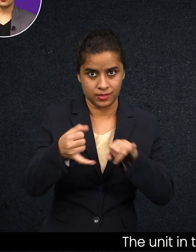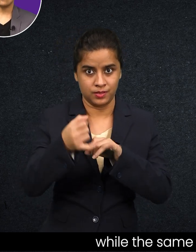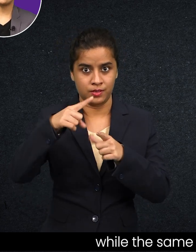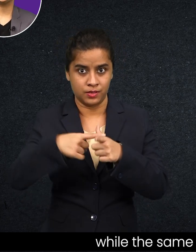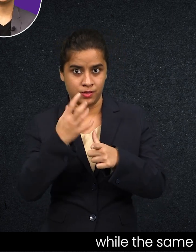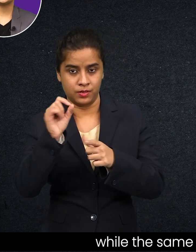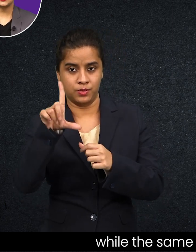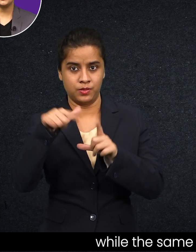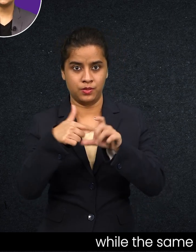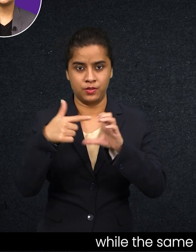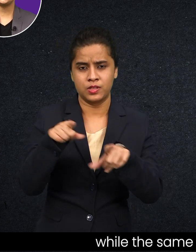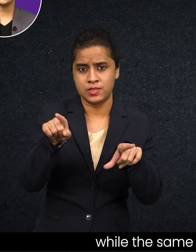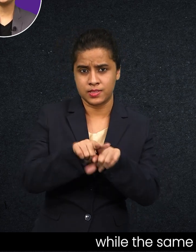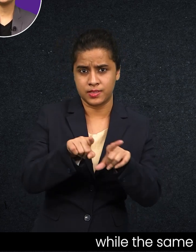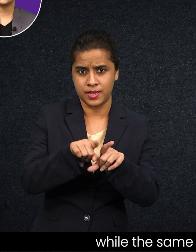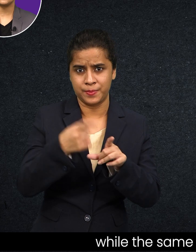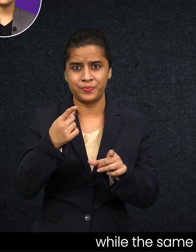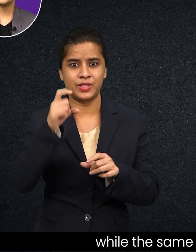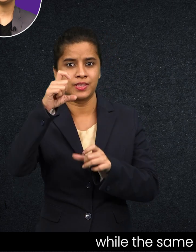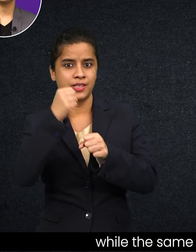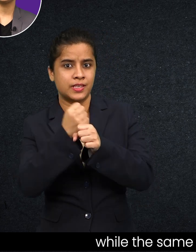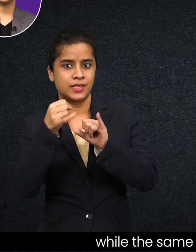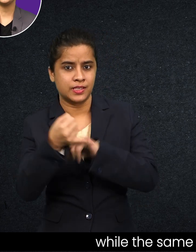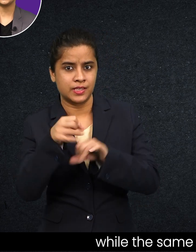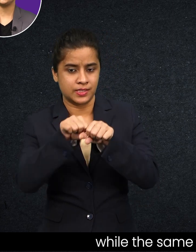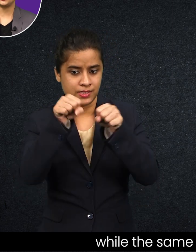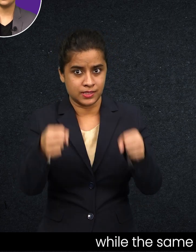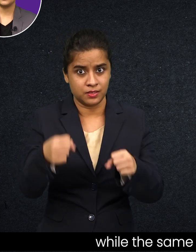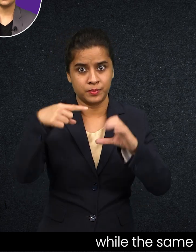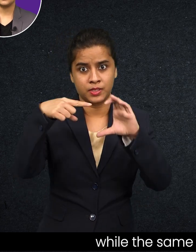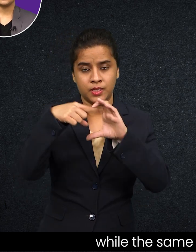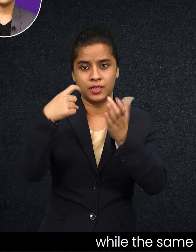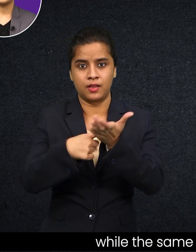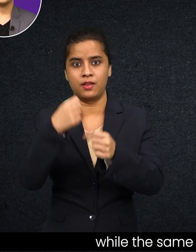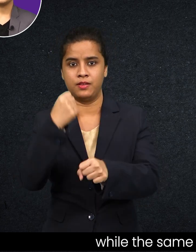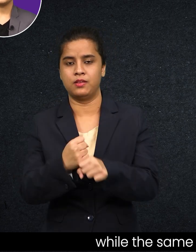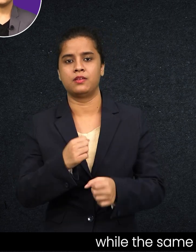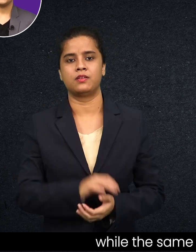joule, while the same in the CGS system is ERG.